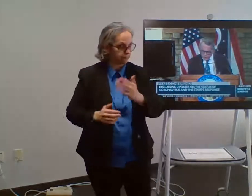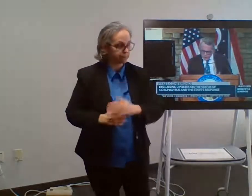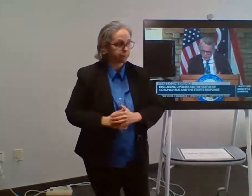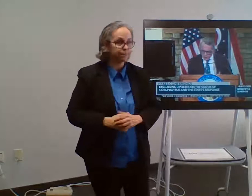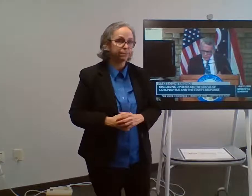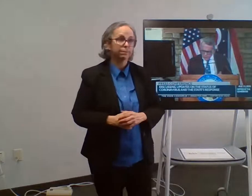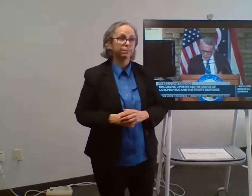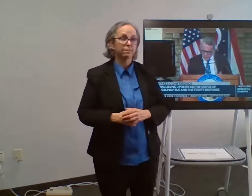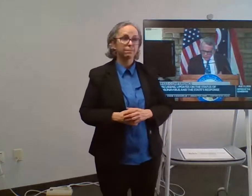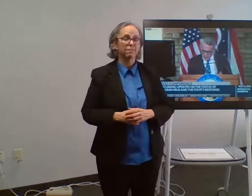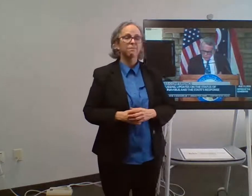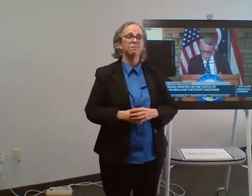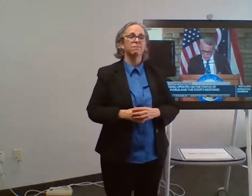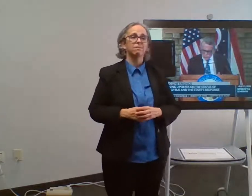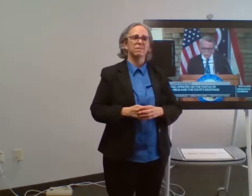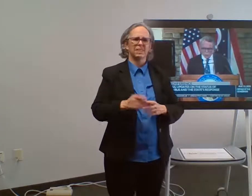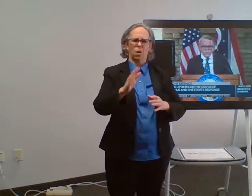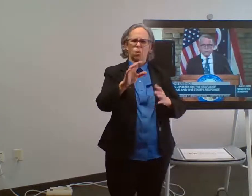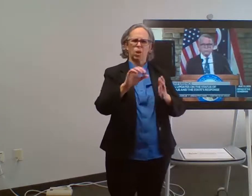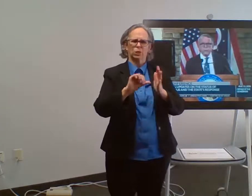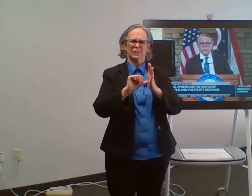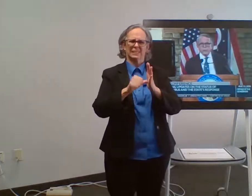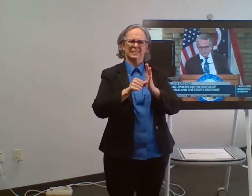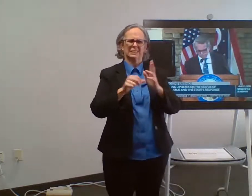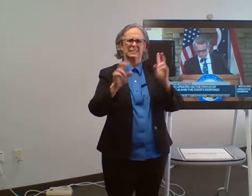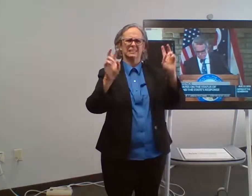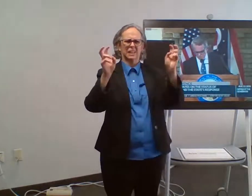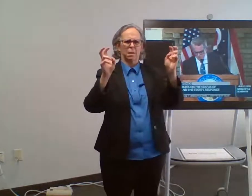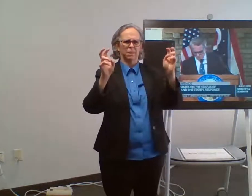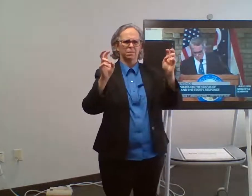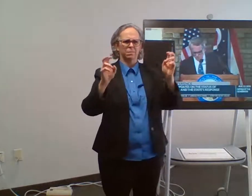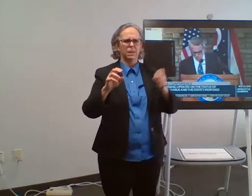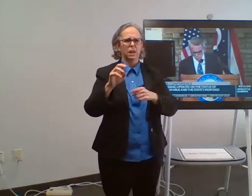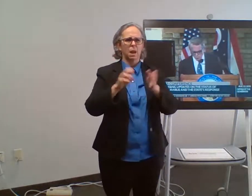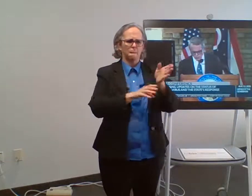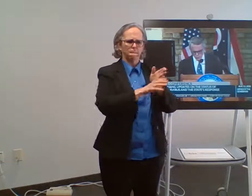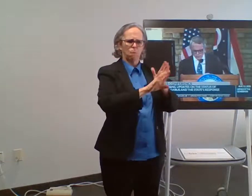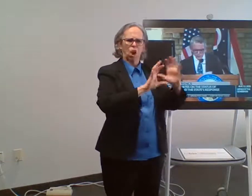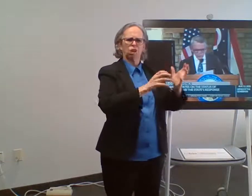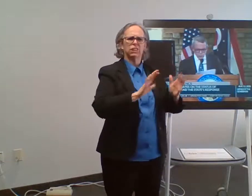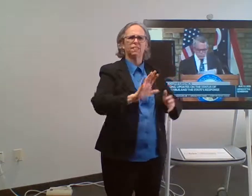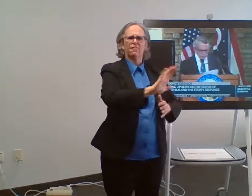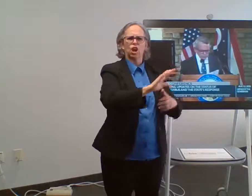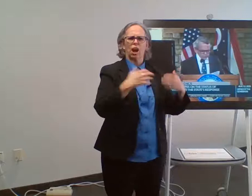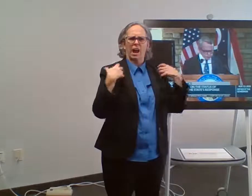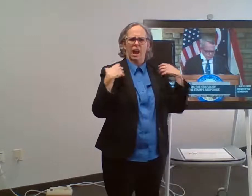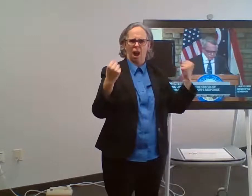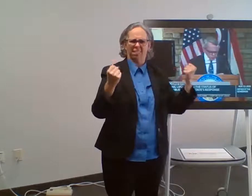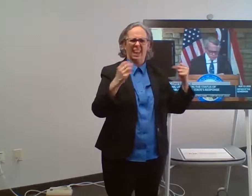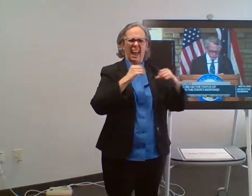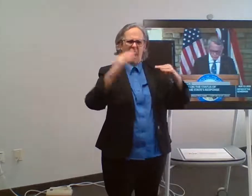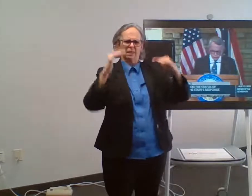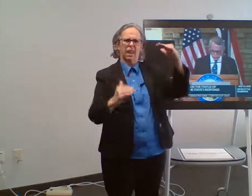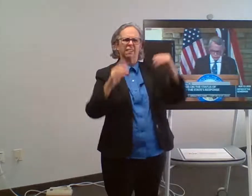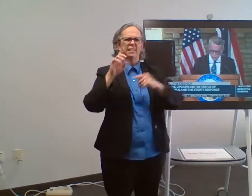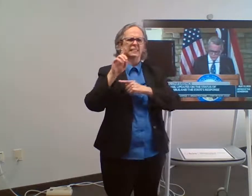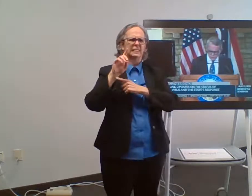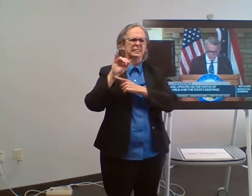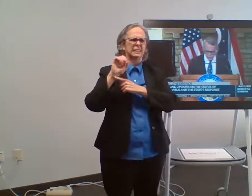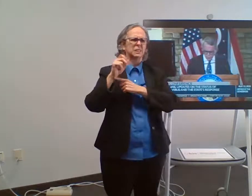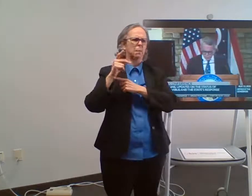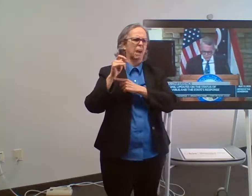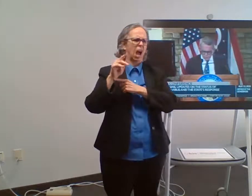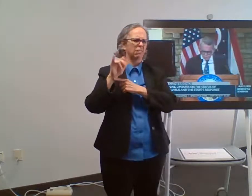health and issues of disparity. In April, we formed a minority health strike force to focus on